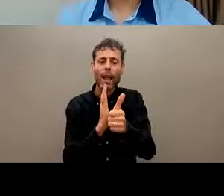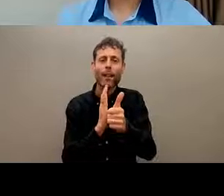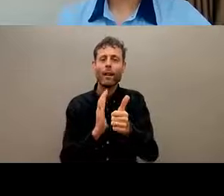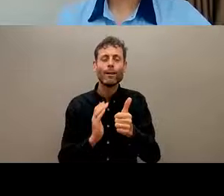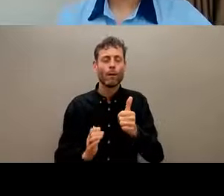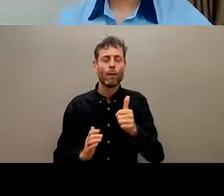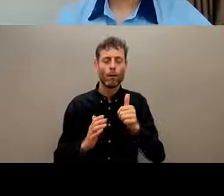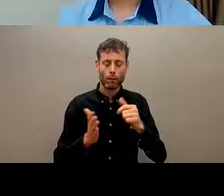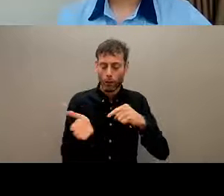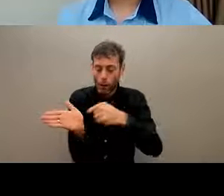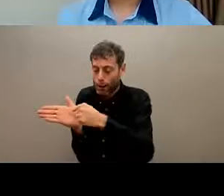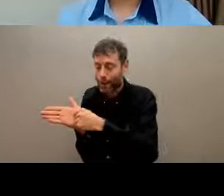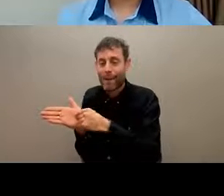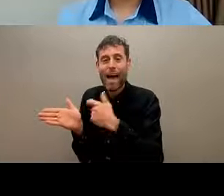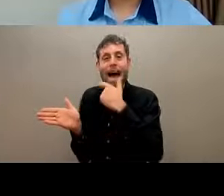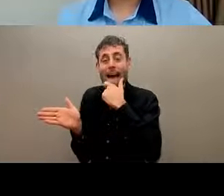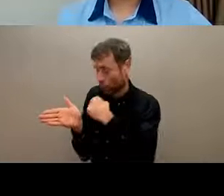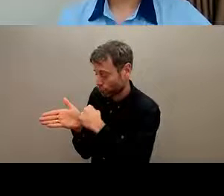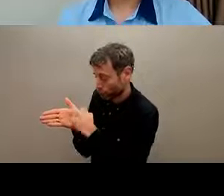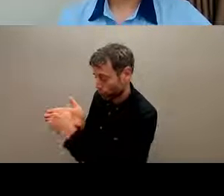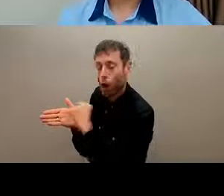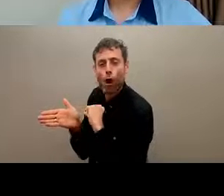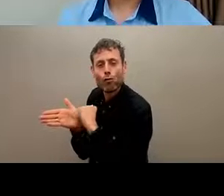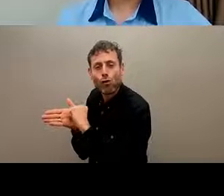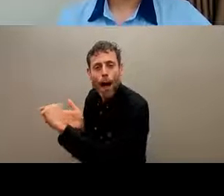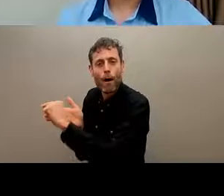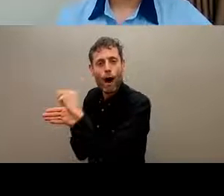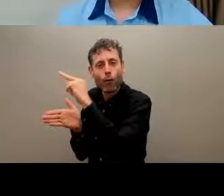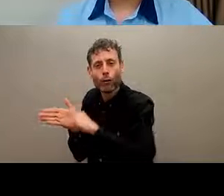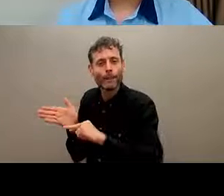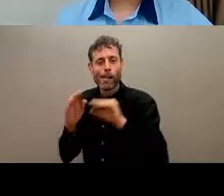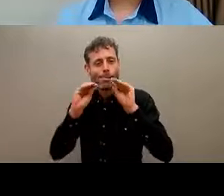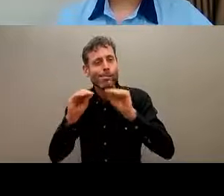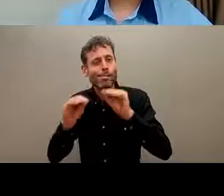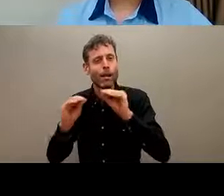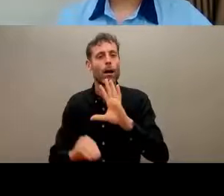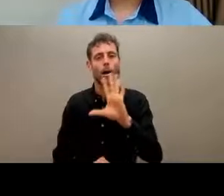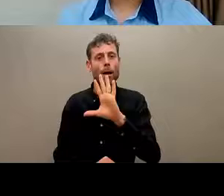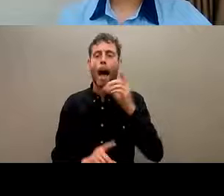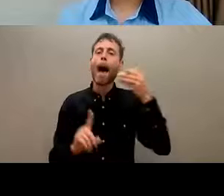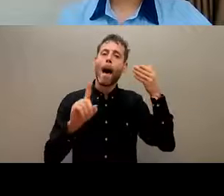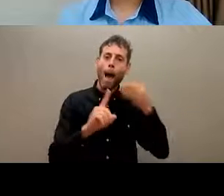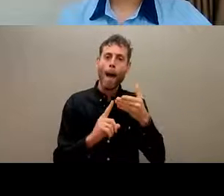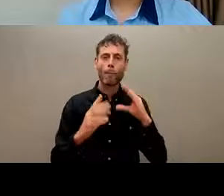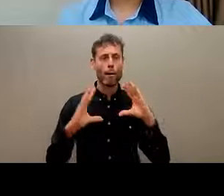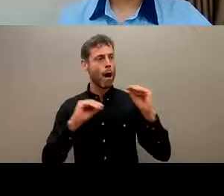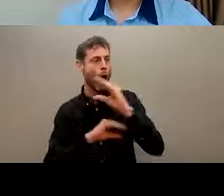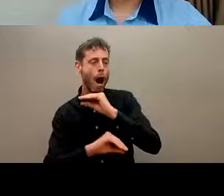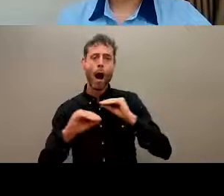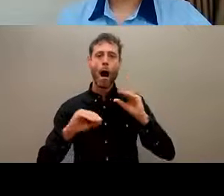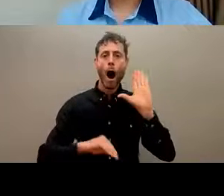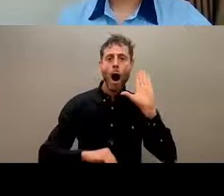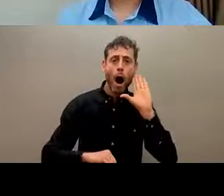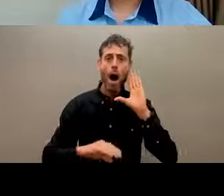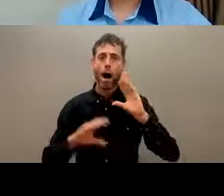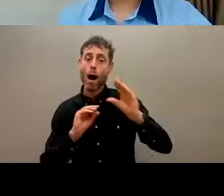writing, which is being done quite good by the local teachers here. And we pair one volunteer with one